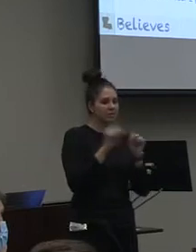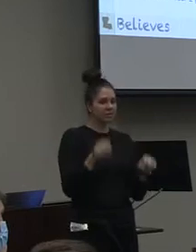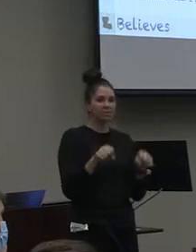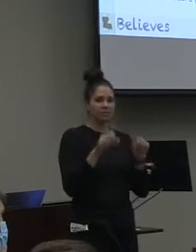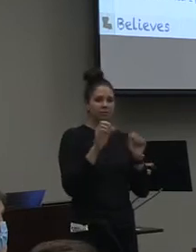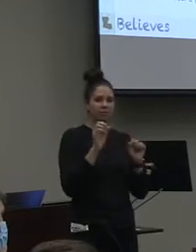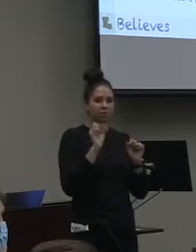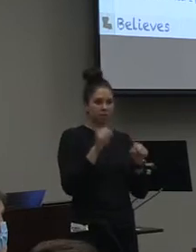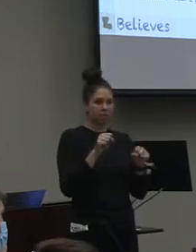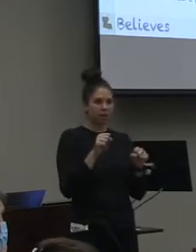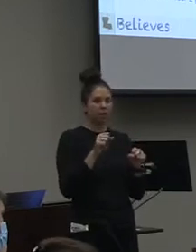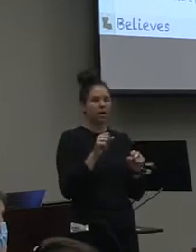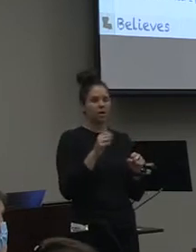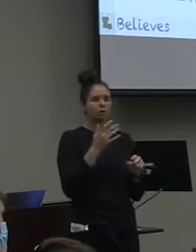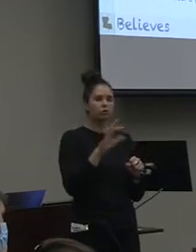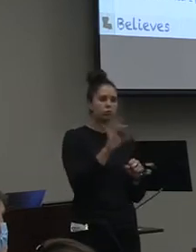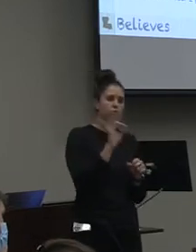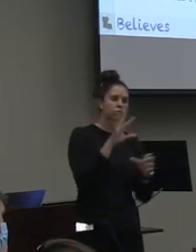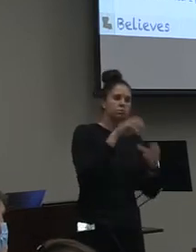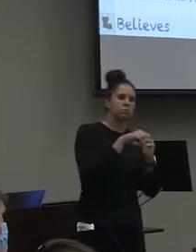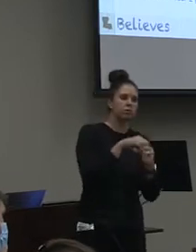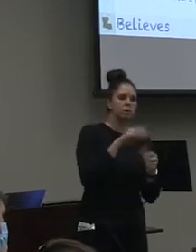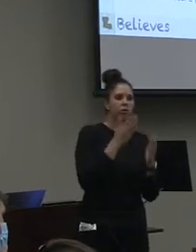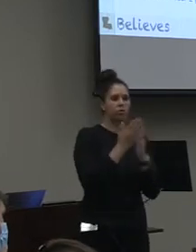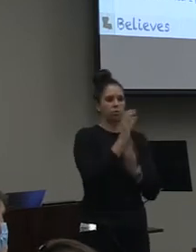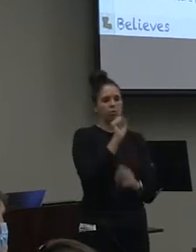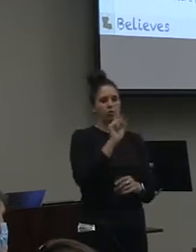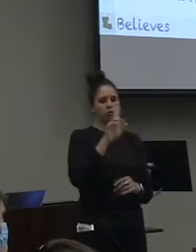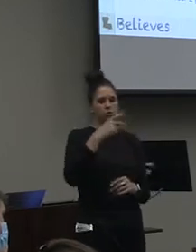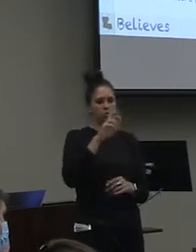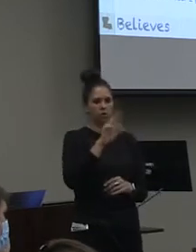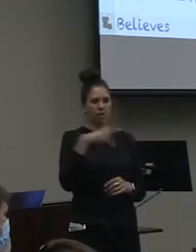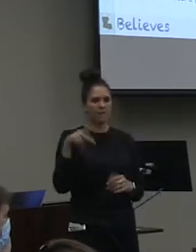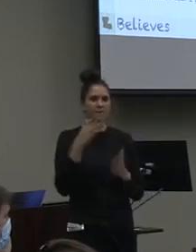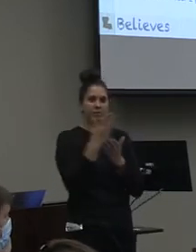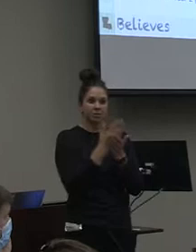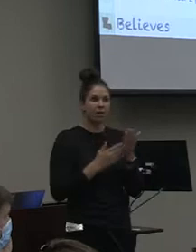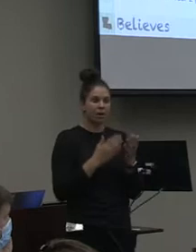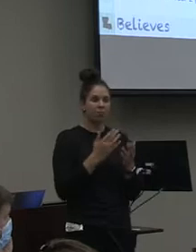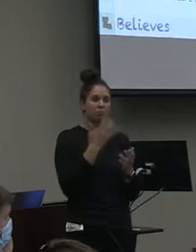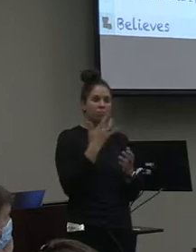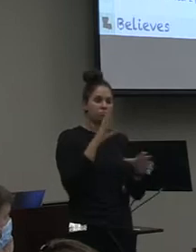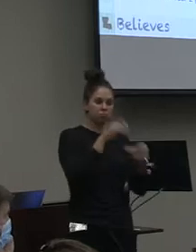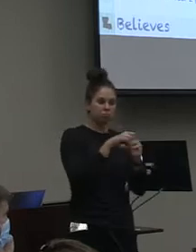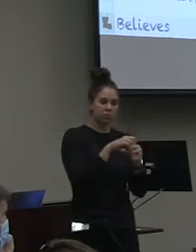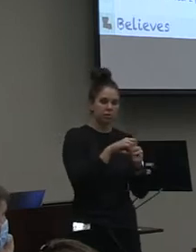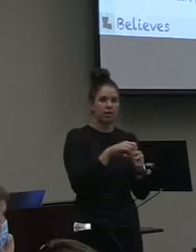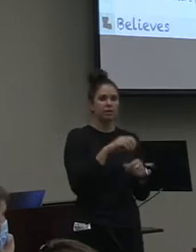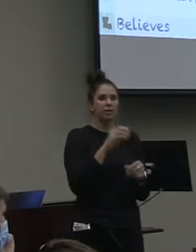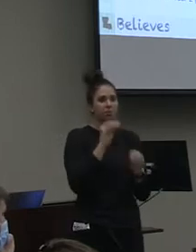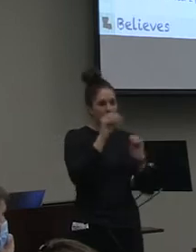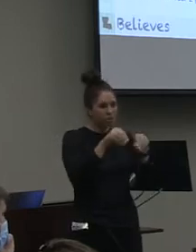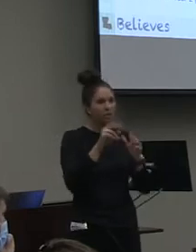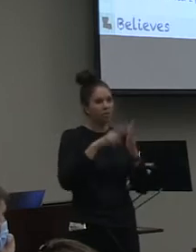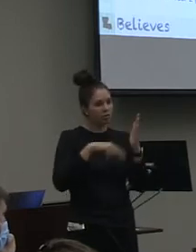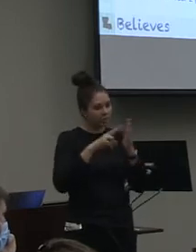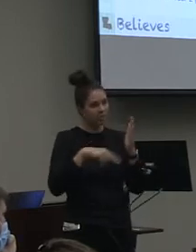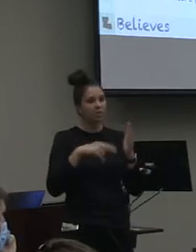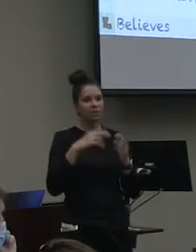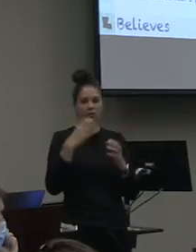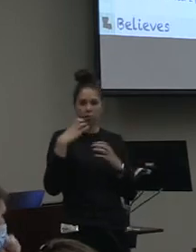to opt into this funding through our super app. Some chose to opt through and place these literacy coaches, and some chose not